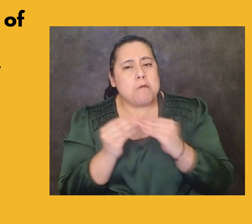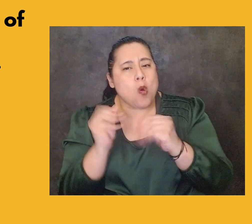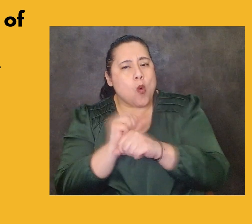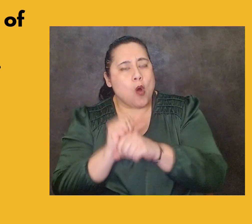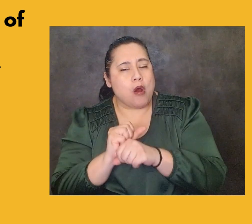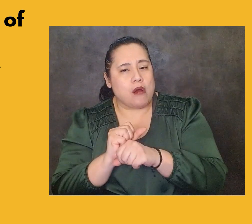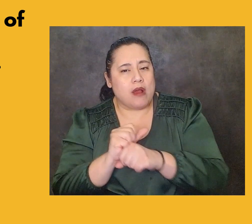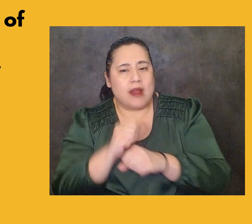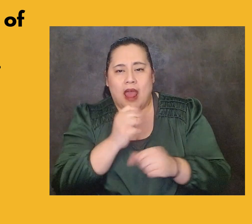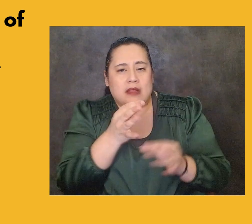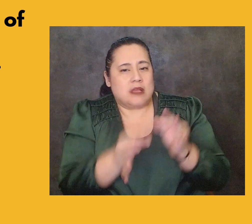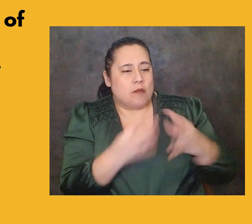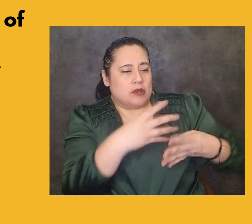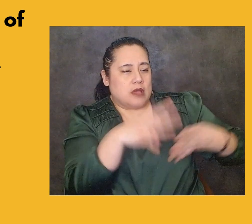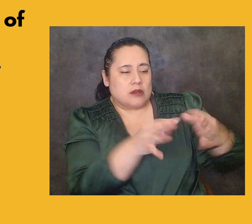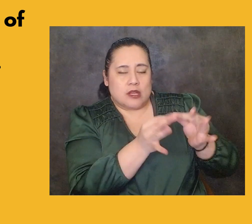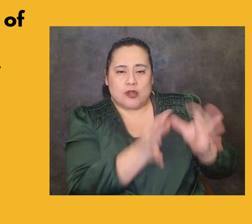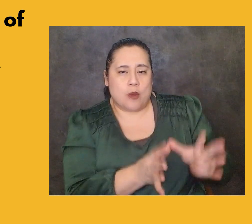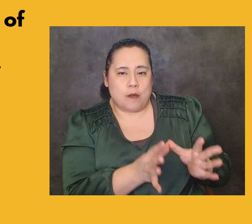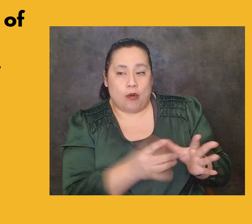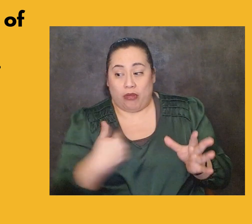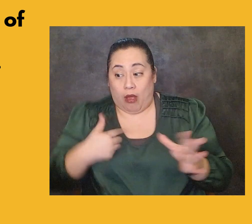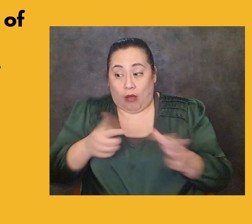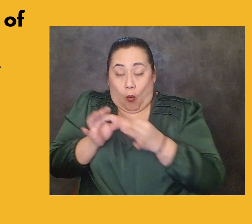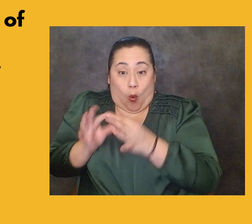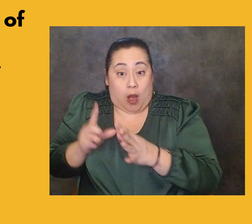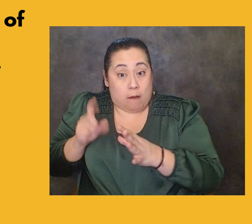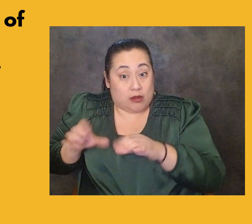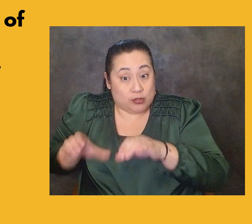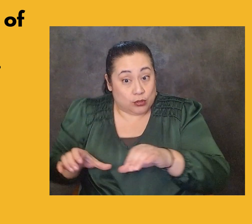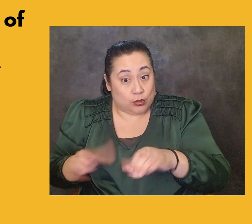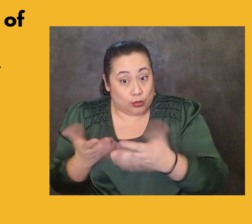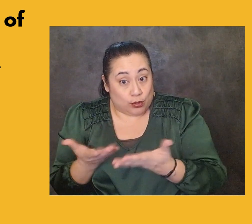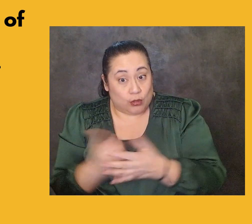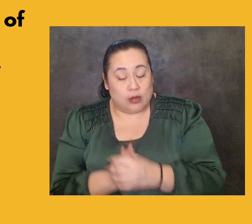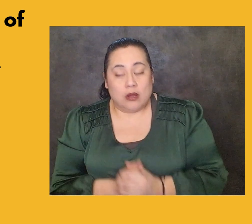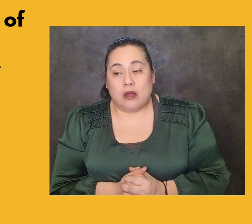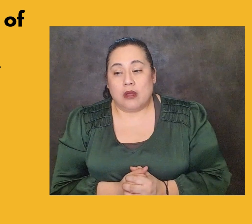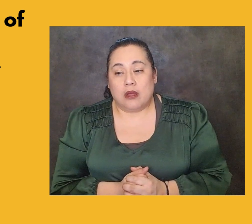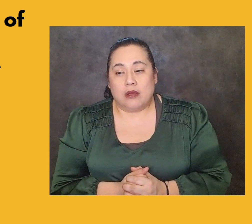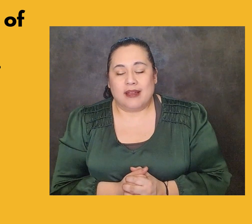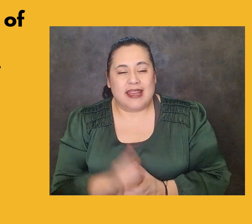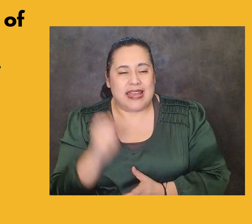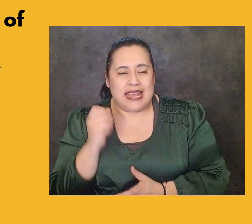behind the scenes. It's not simply scheduling the interpreters. There's other work that we do too.